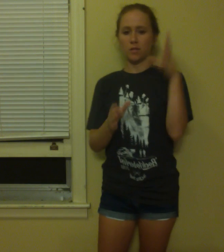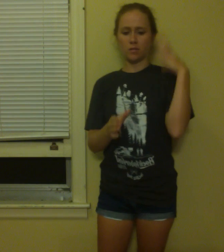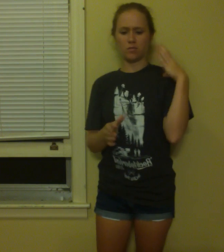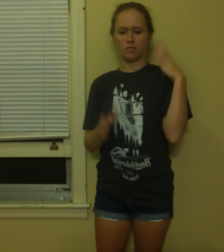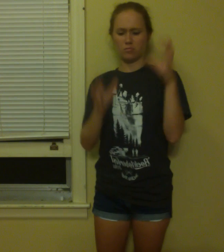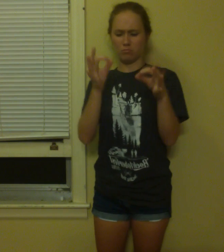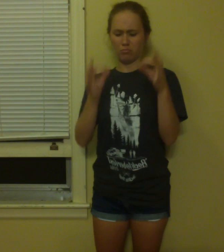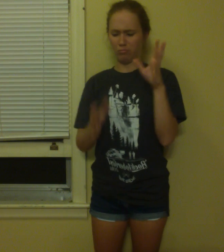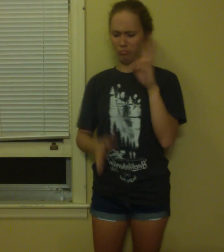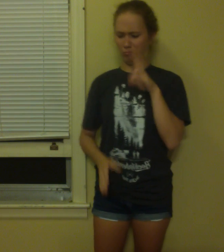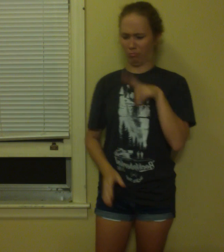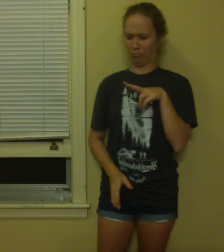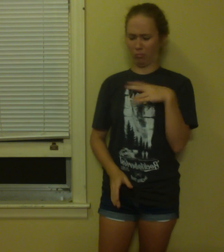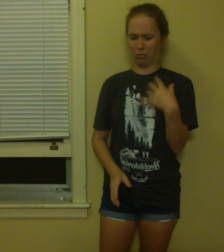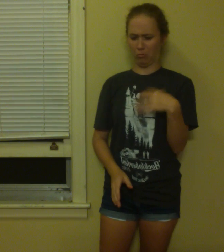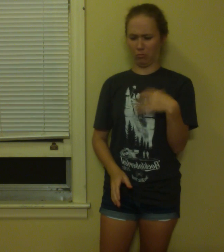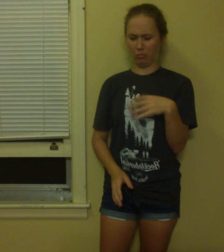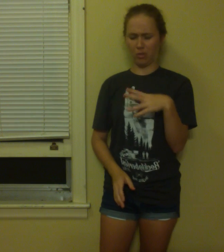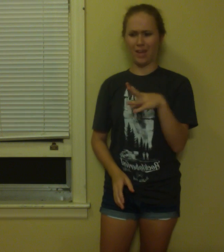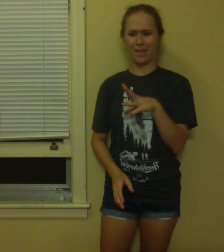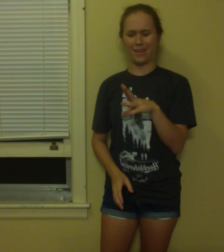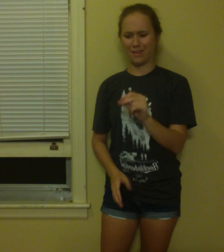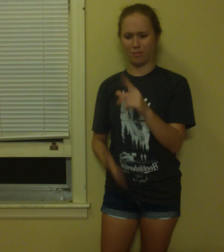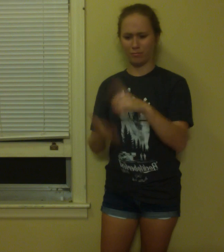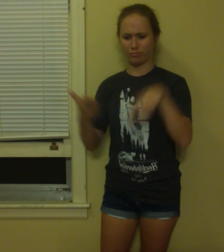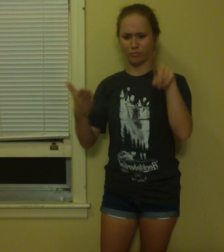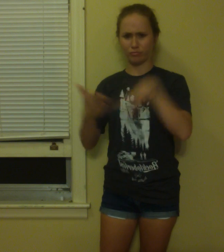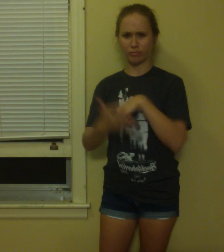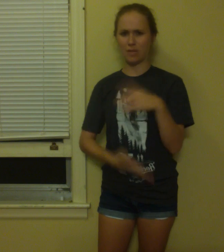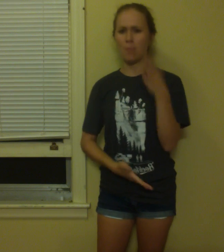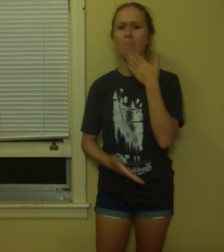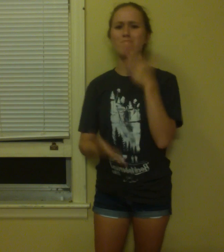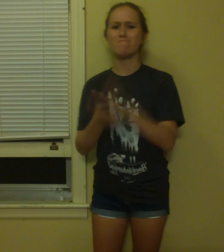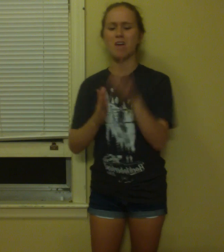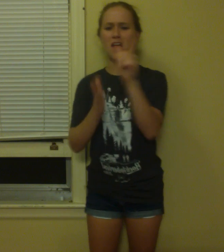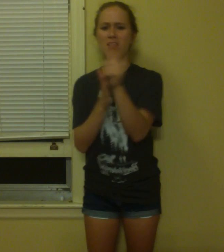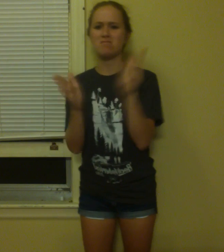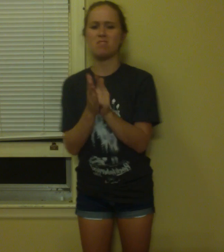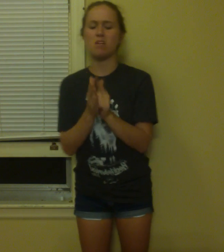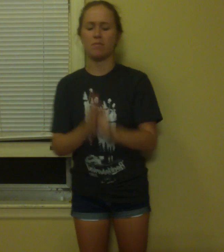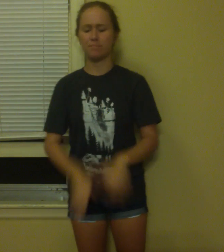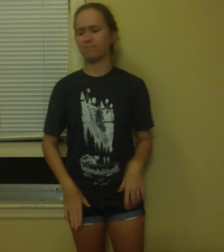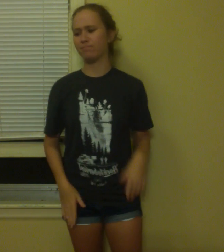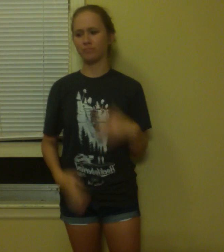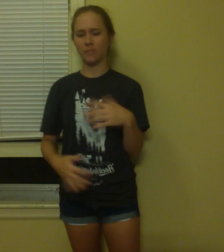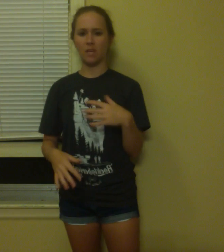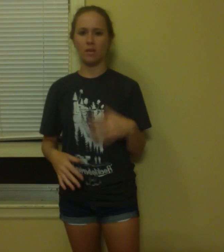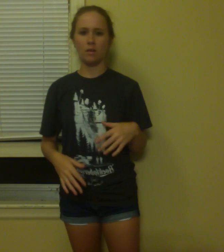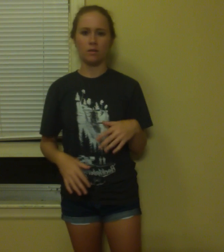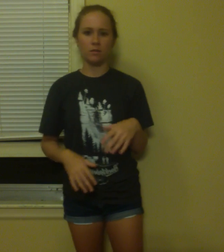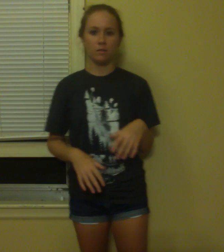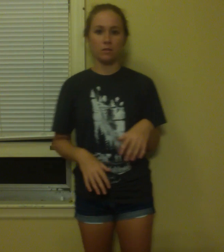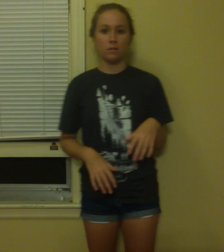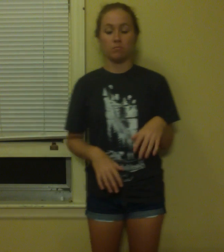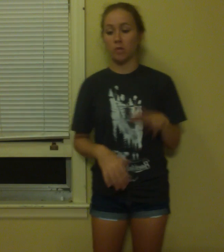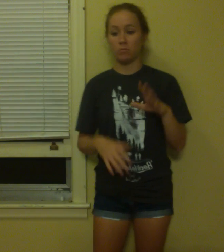to kind of see how the Supreme Court works. So that's it in a nutshell, folks. Our three branches of government. Legislative branch, which is Congress, the House, and the